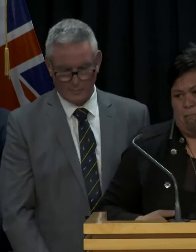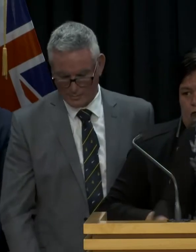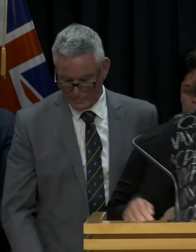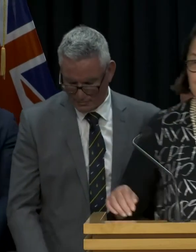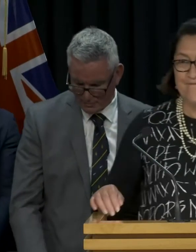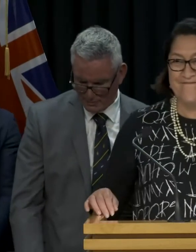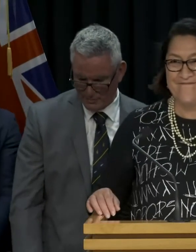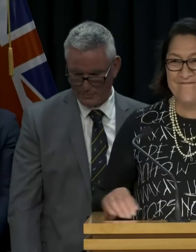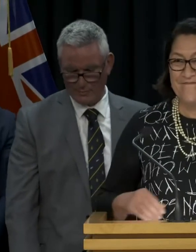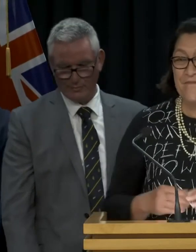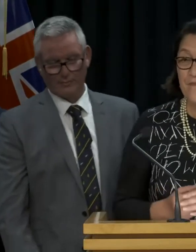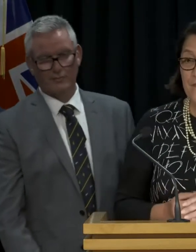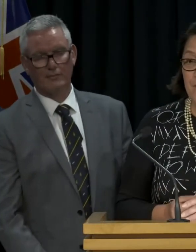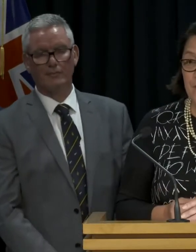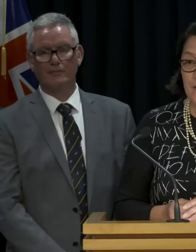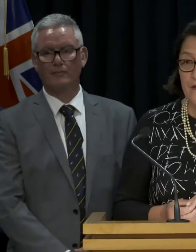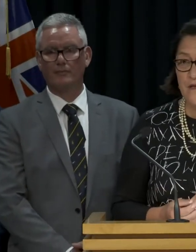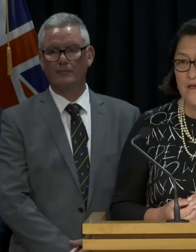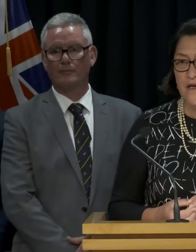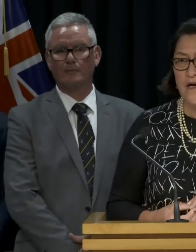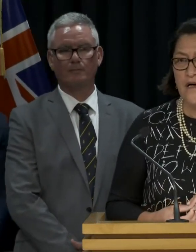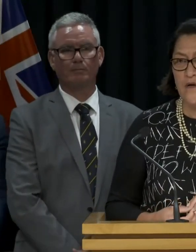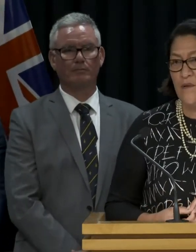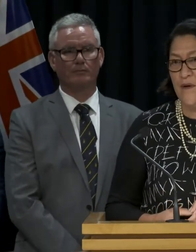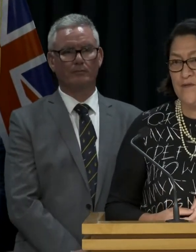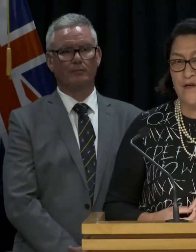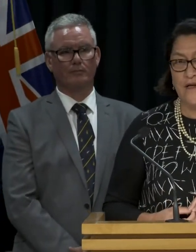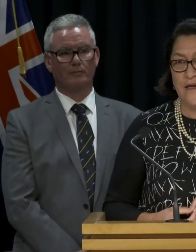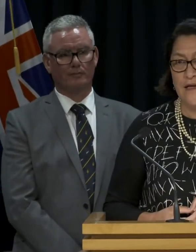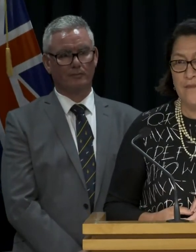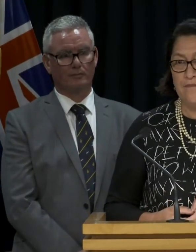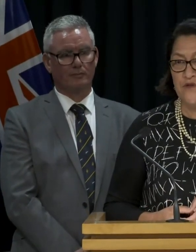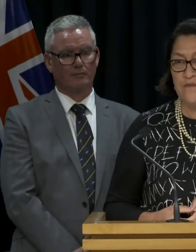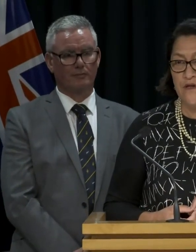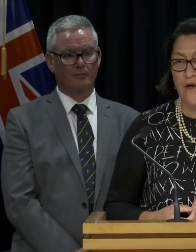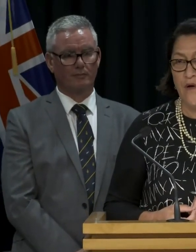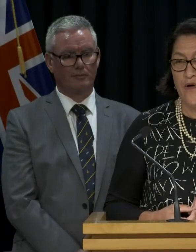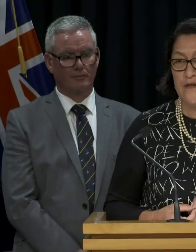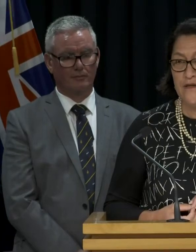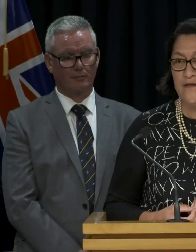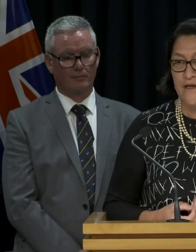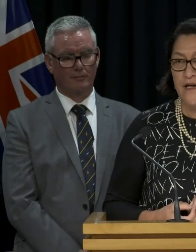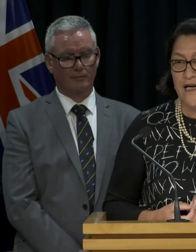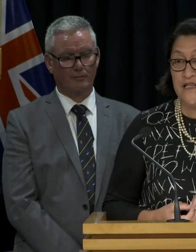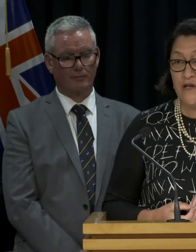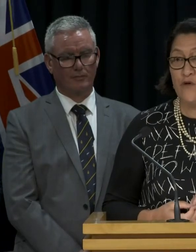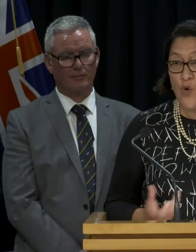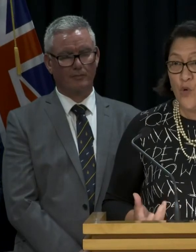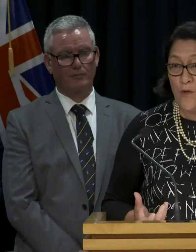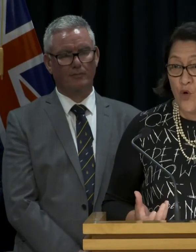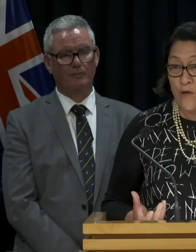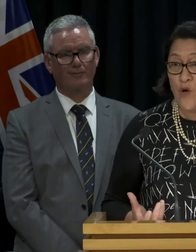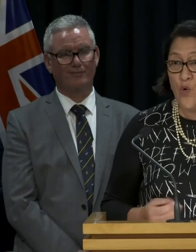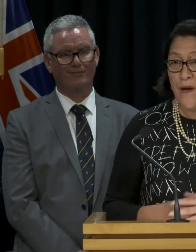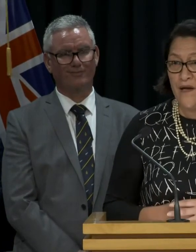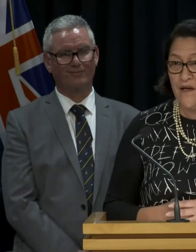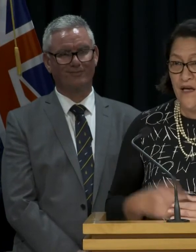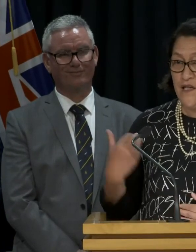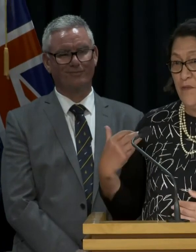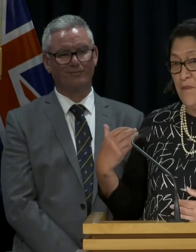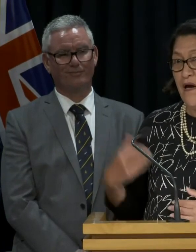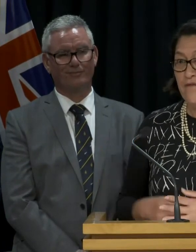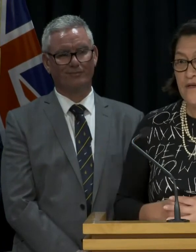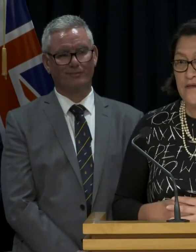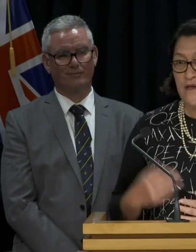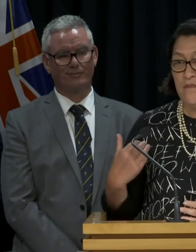Kia ora. Kia ora. Are you happy to be back? Oh, look, I'm absolutely, honoured to get a call back